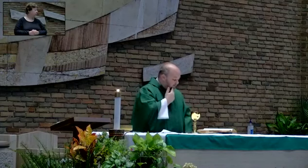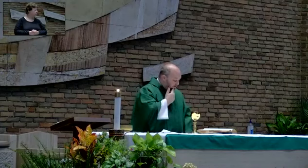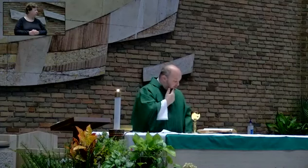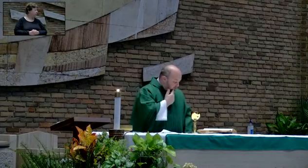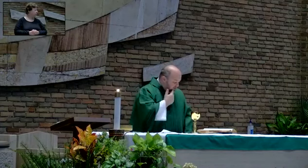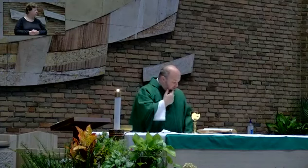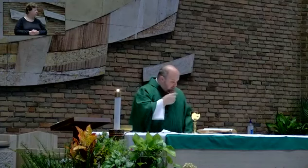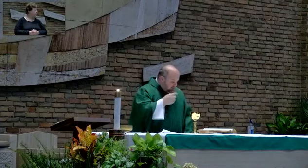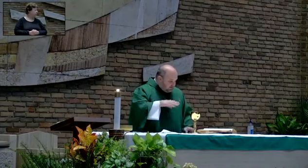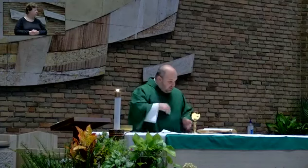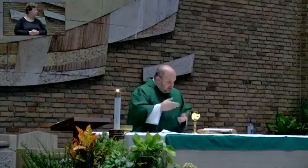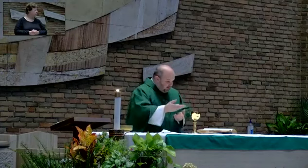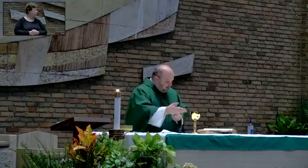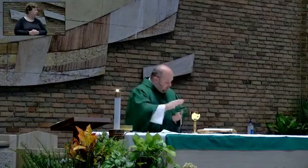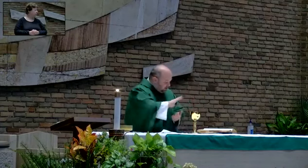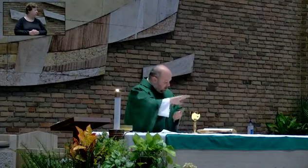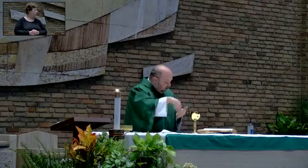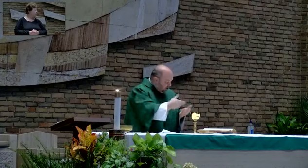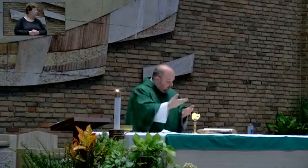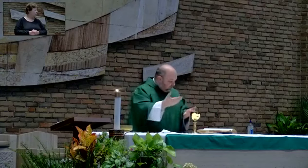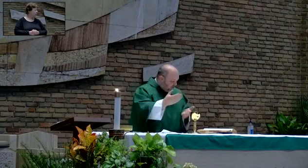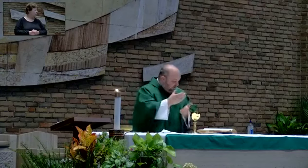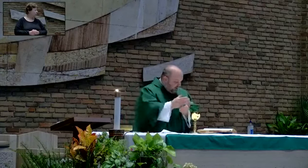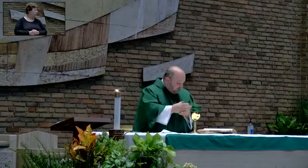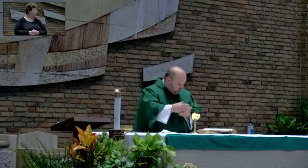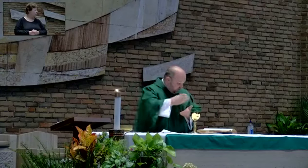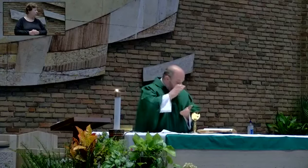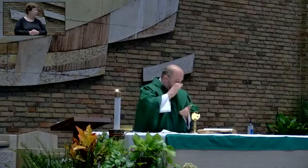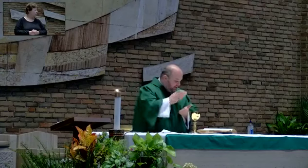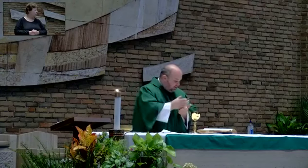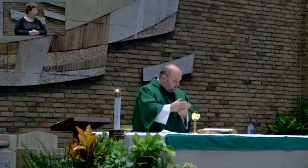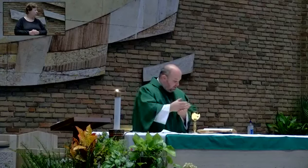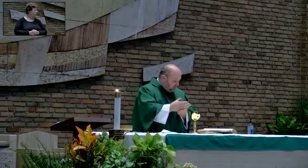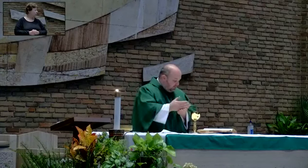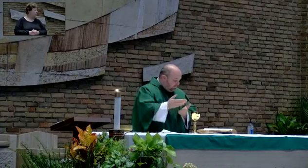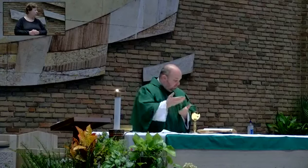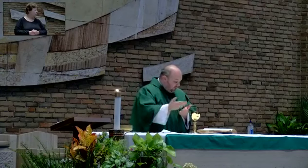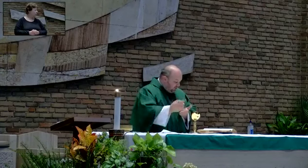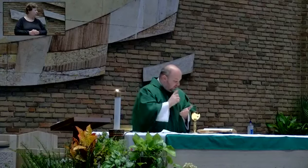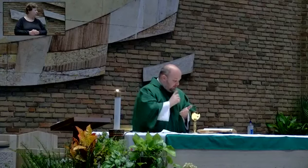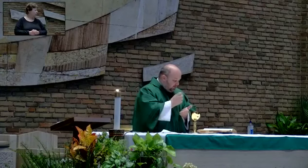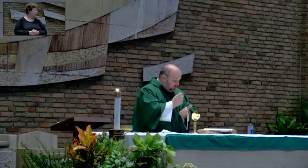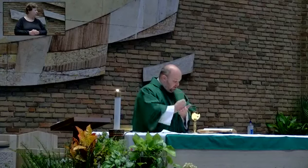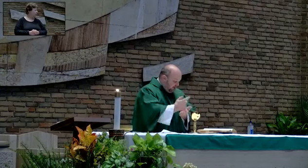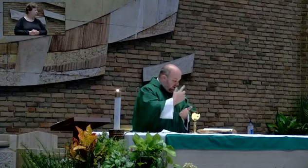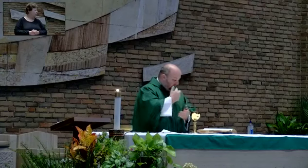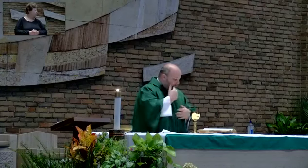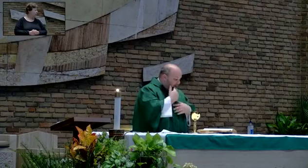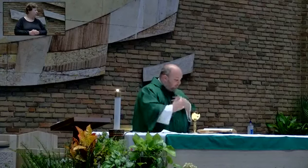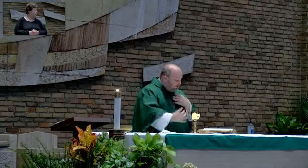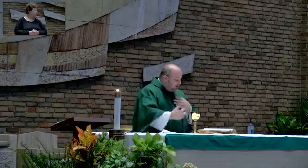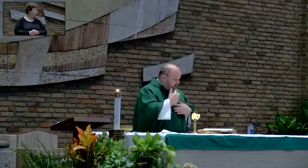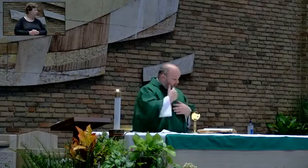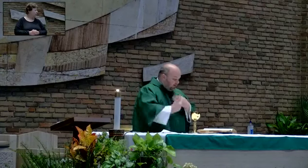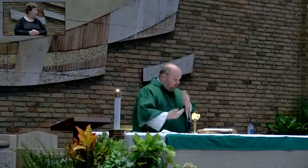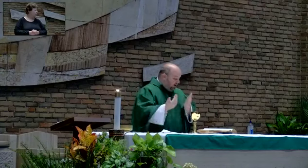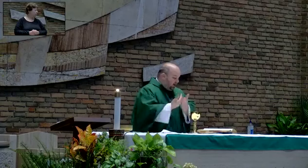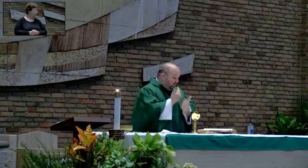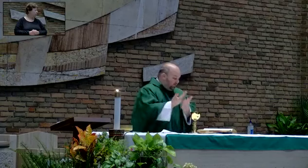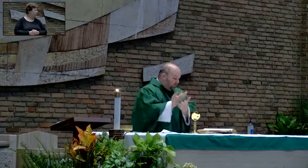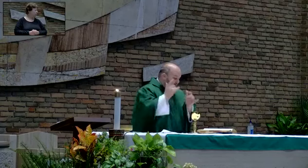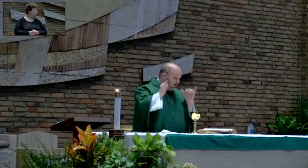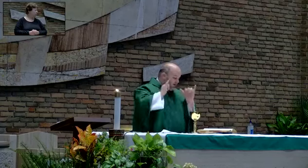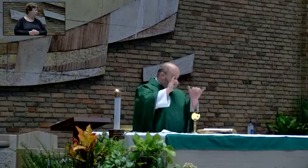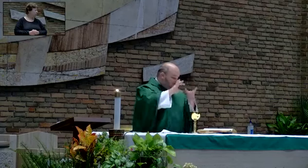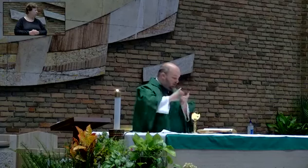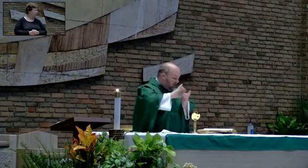saying, "Take this, all of you, and drink from it, for this is the chalice of my blood, the blood